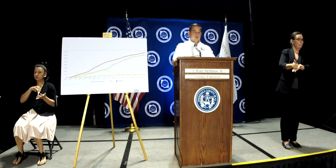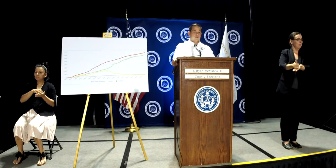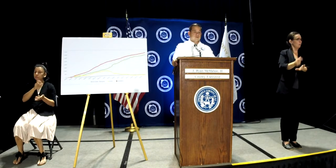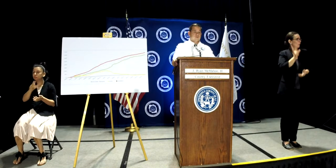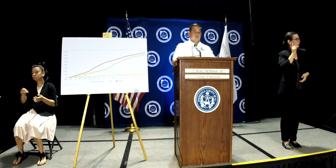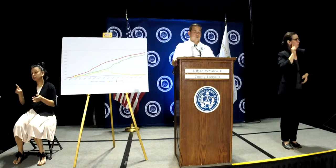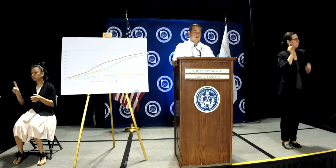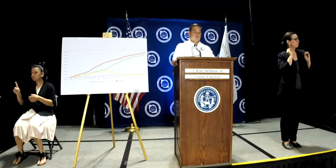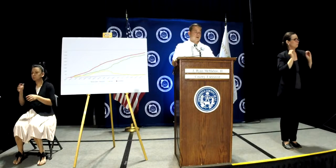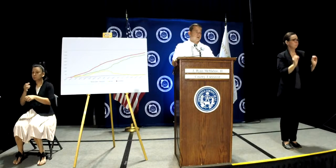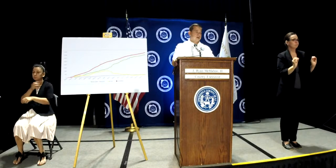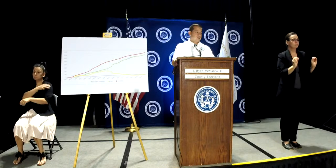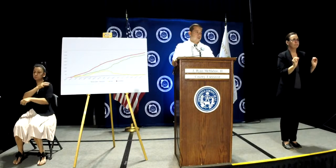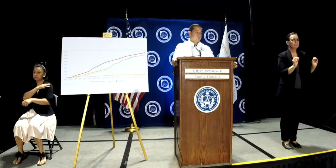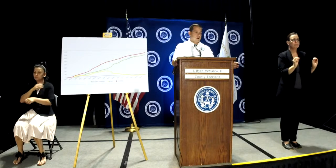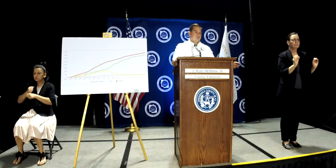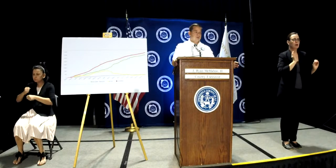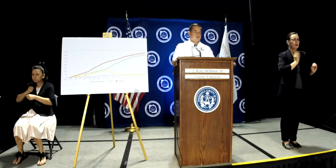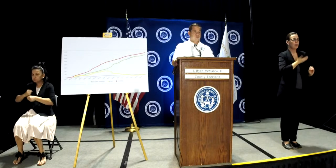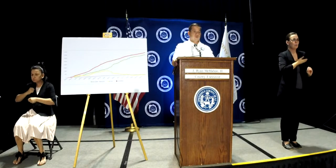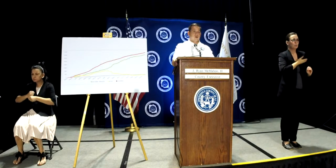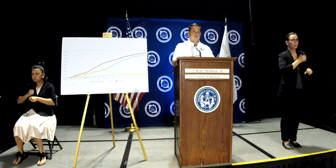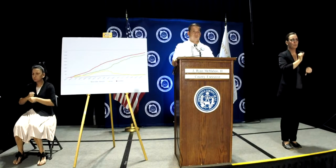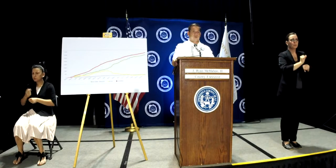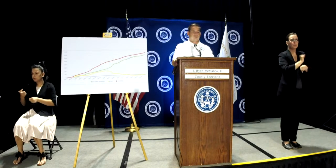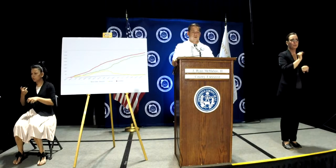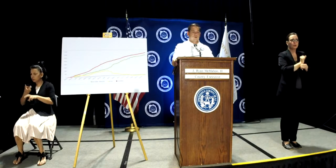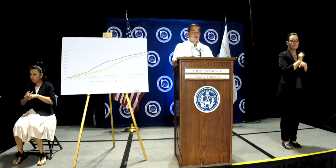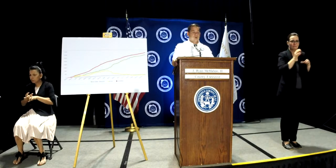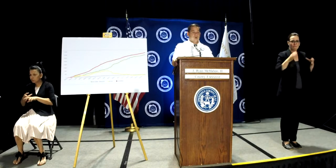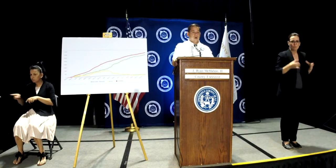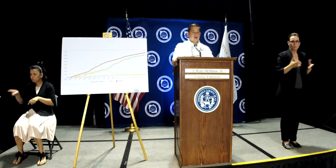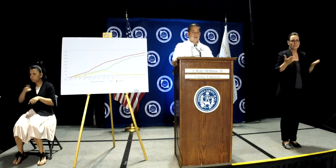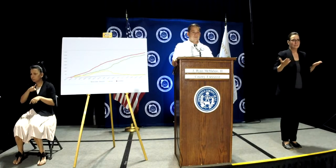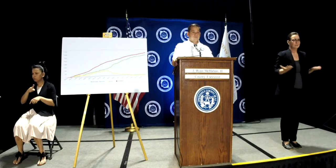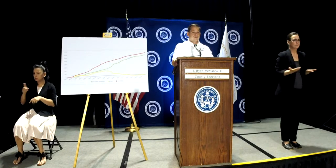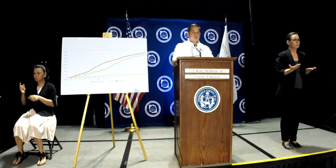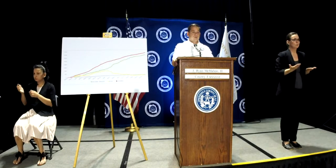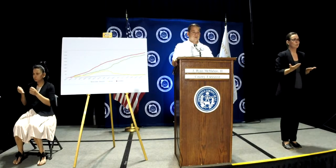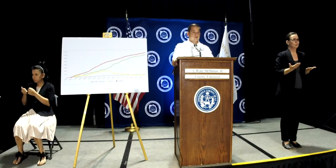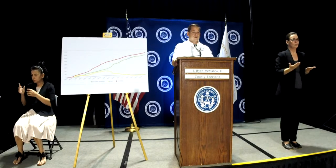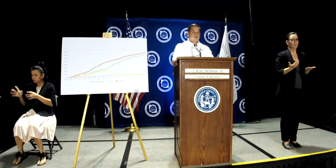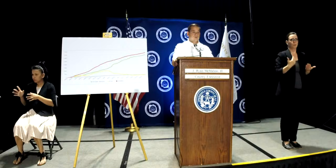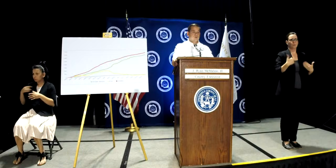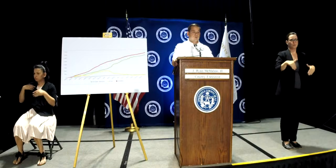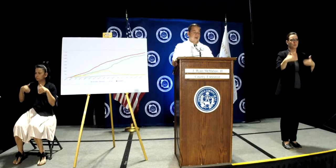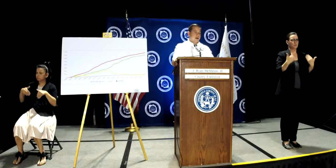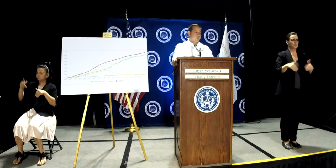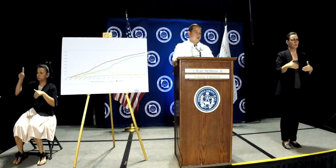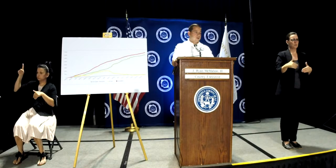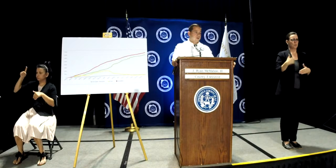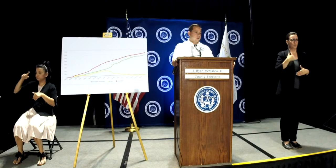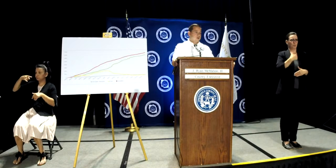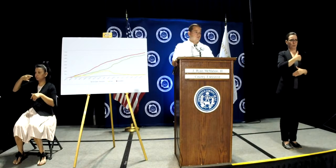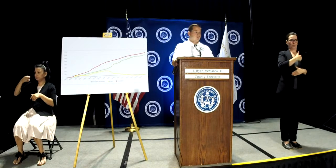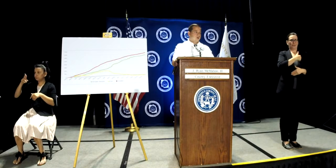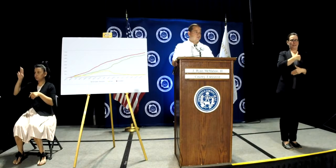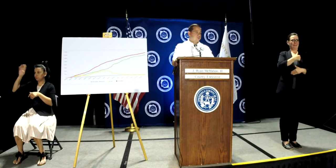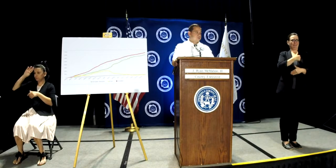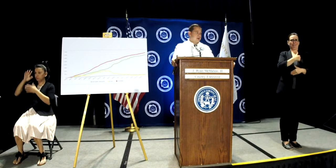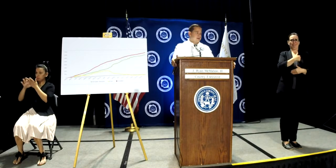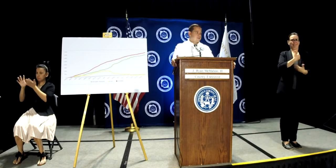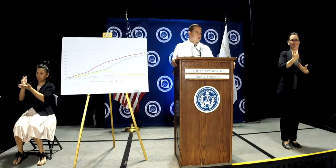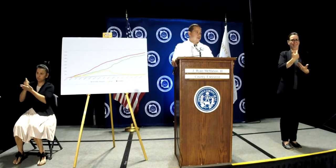many of our departments have performed better than any other department in the history of our government. So, this is just the reality of